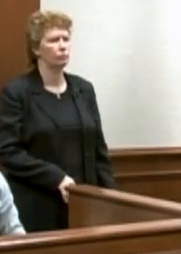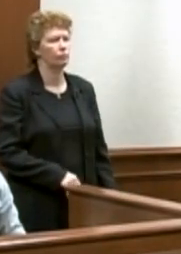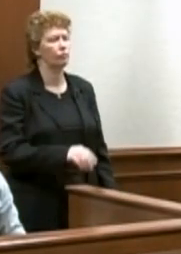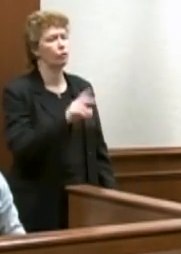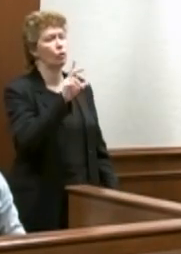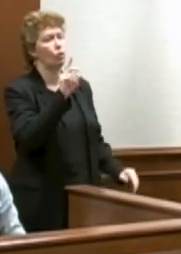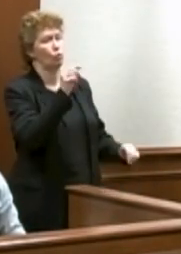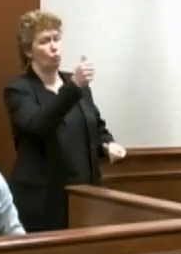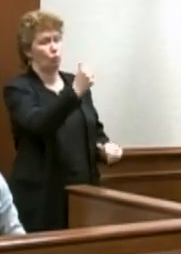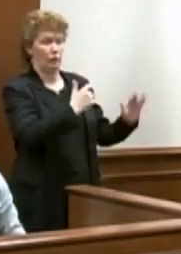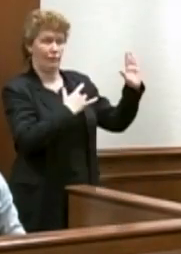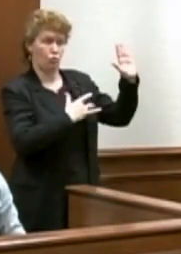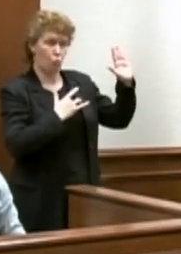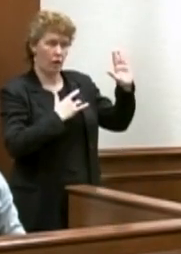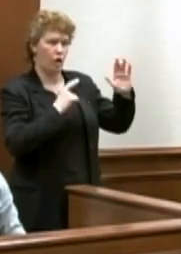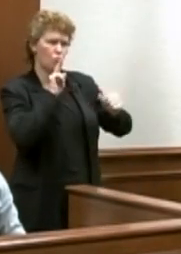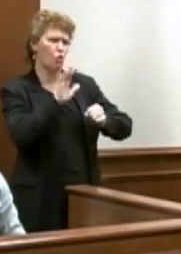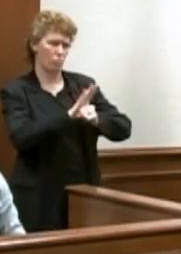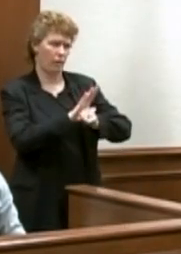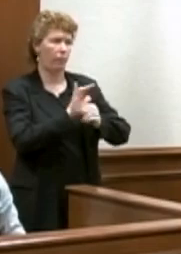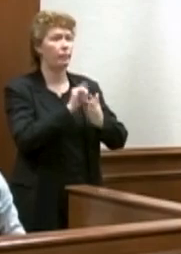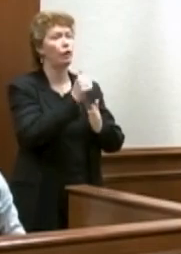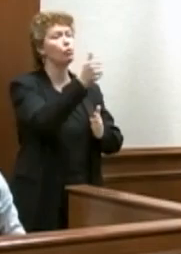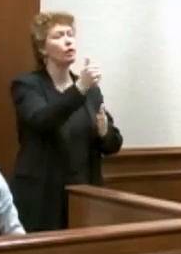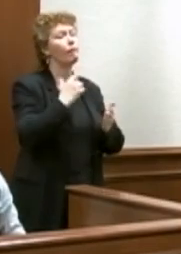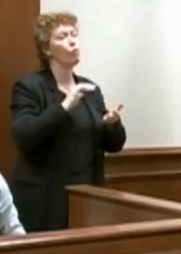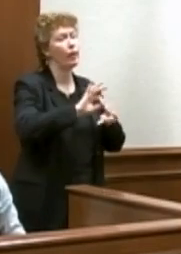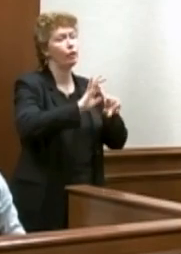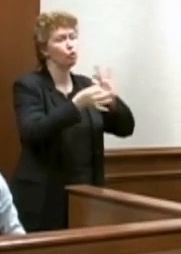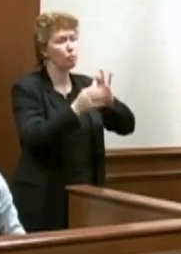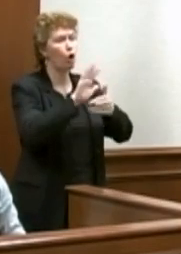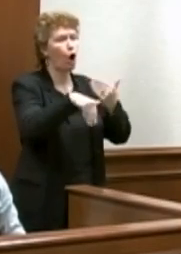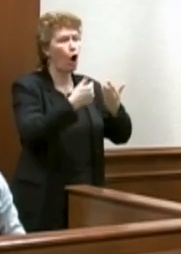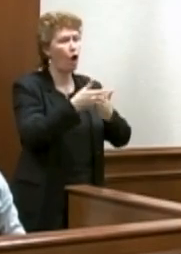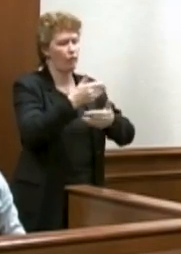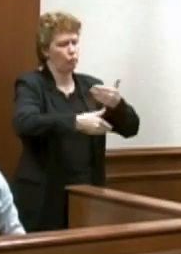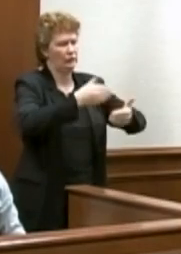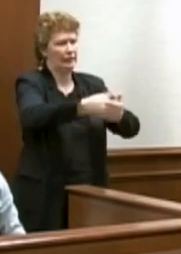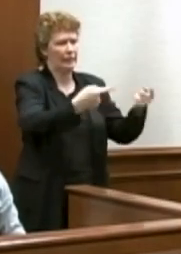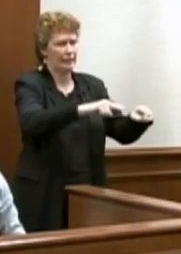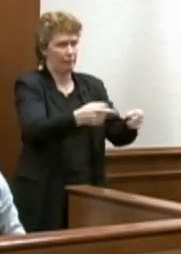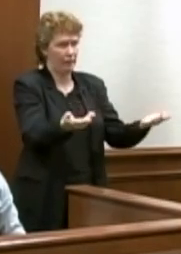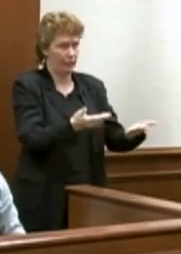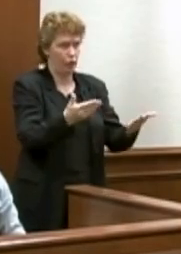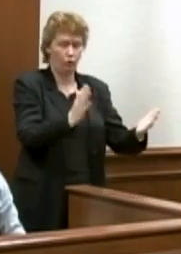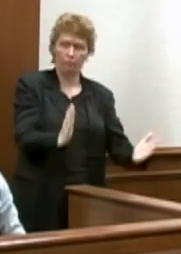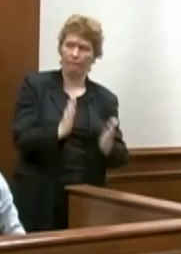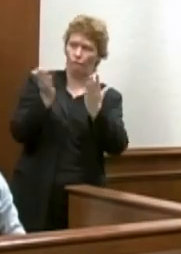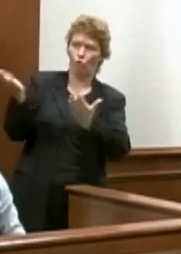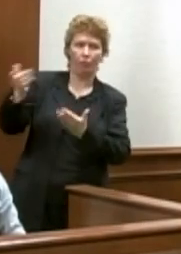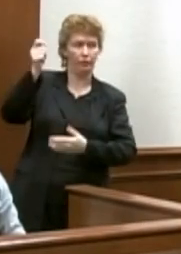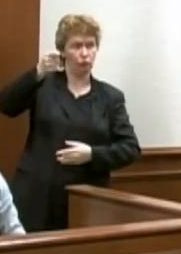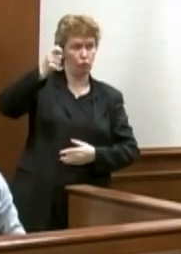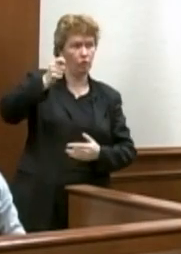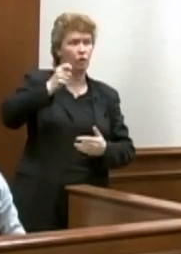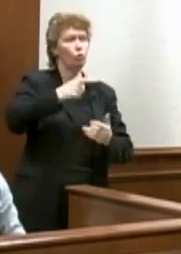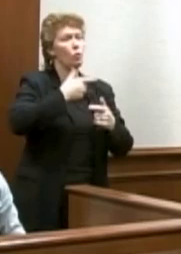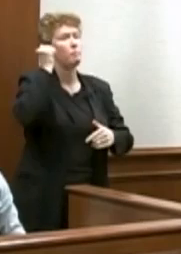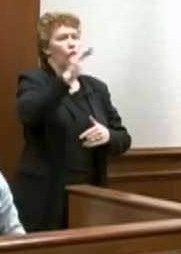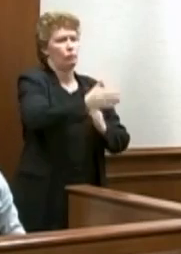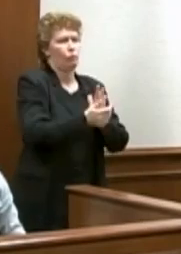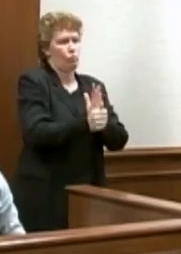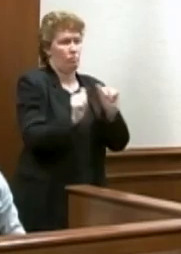Do you swear or affirm that you will interpret all of the proceedings before this court to the best of your ability, so help you God?